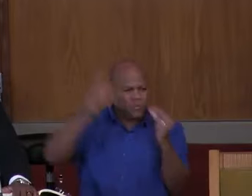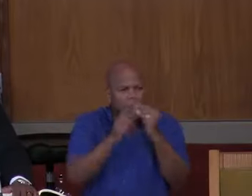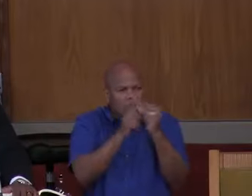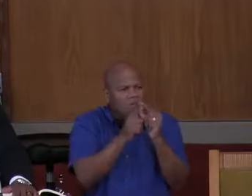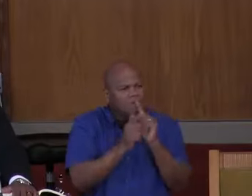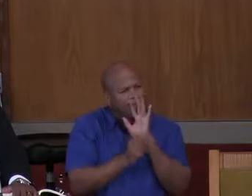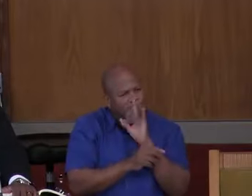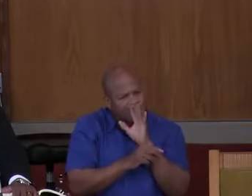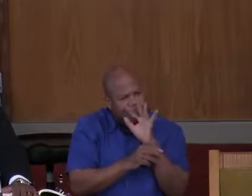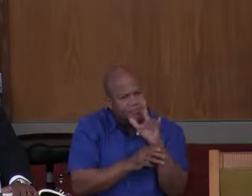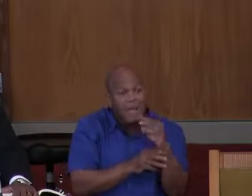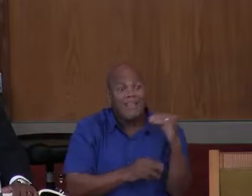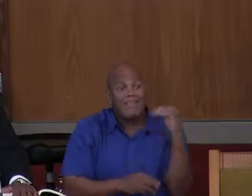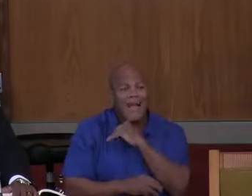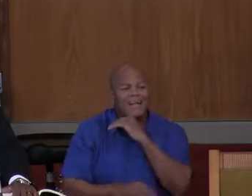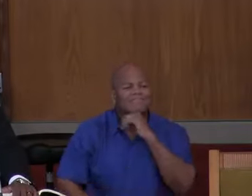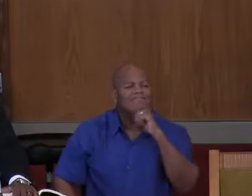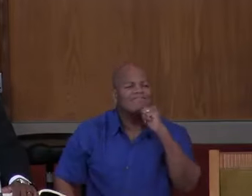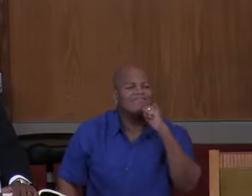not lie.